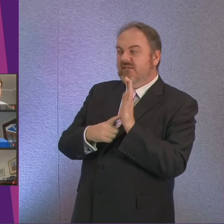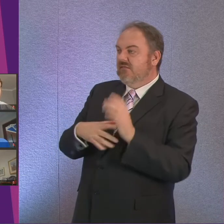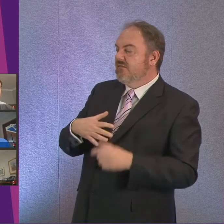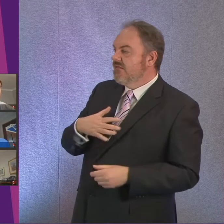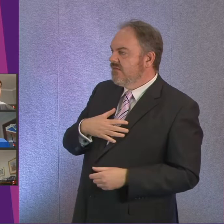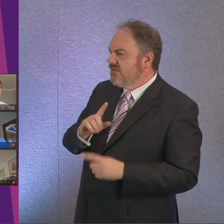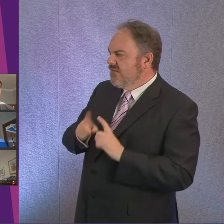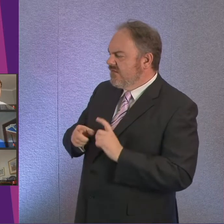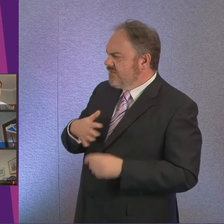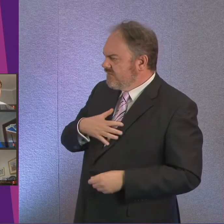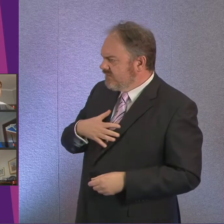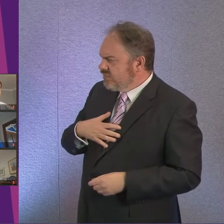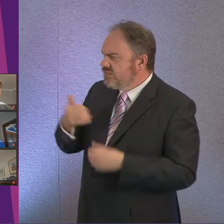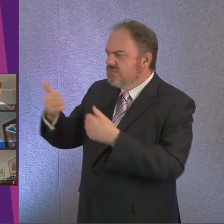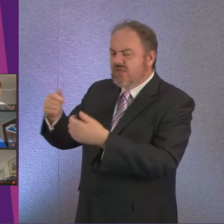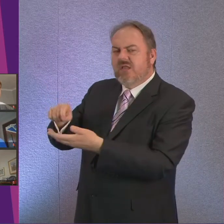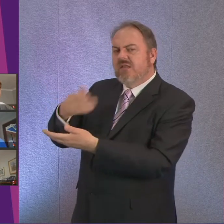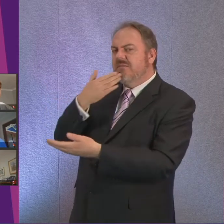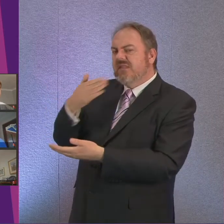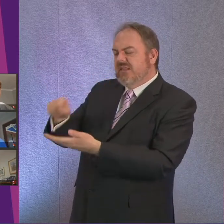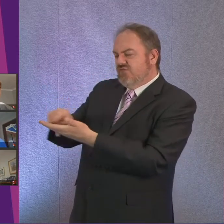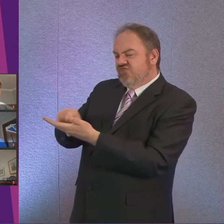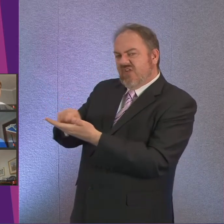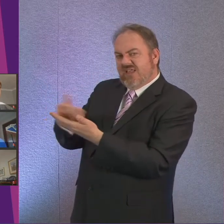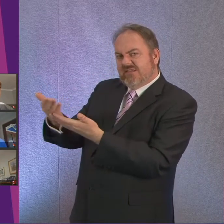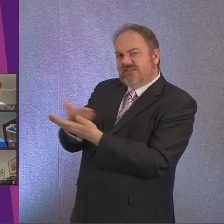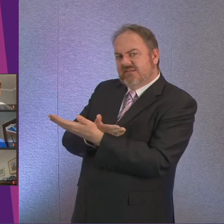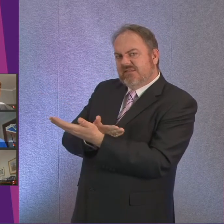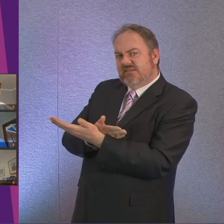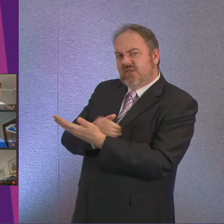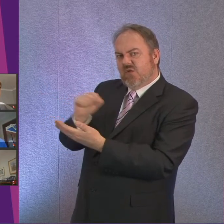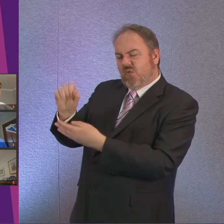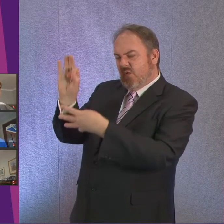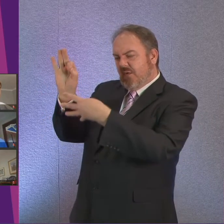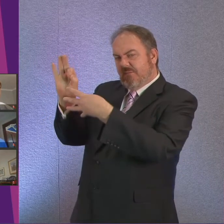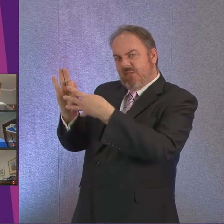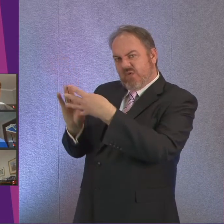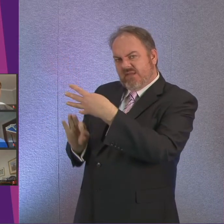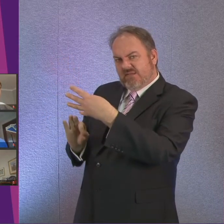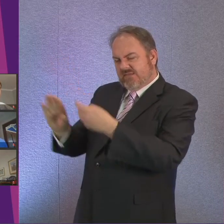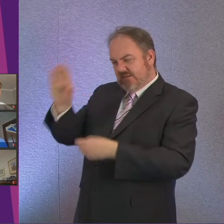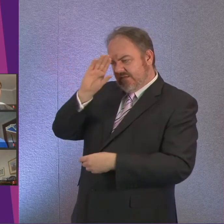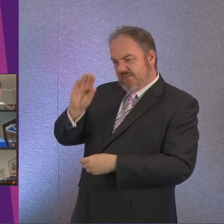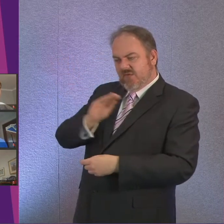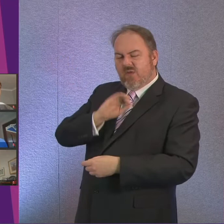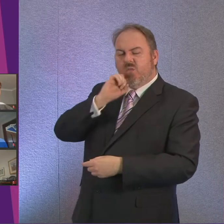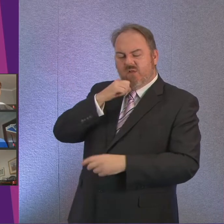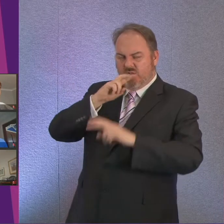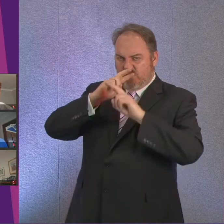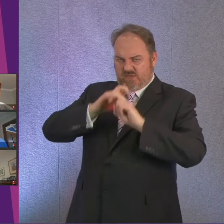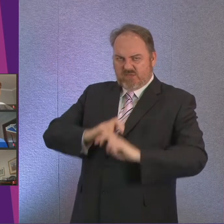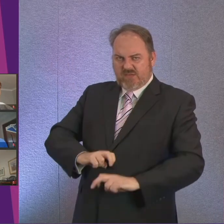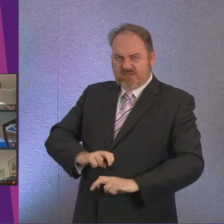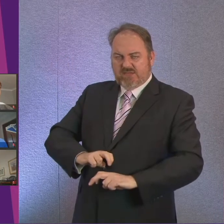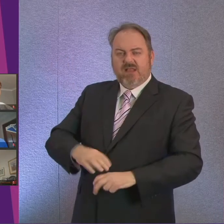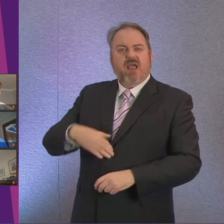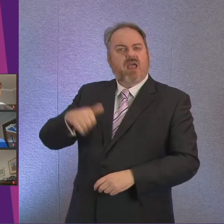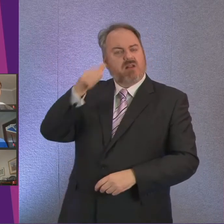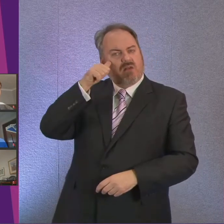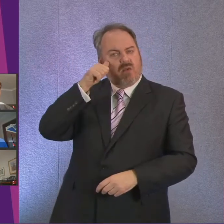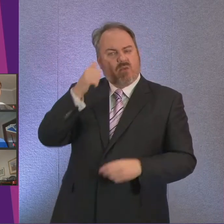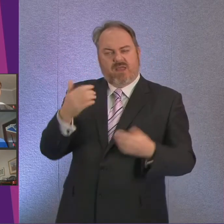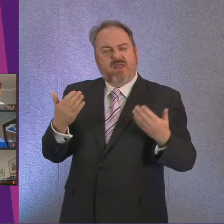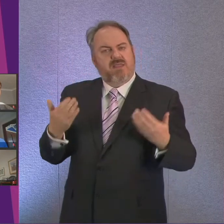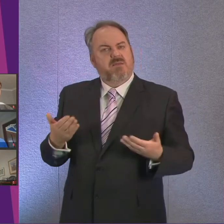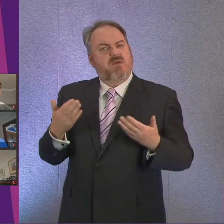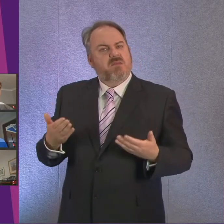investigate these particular points. I would say, of course, whilst this is a very challenging situation for our universities, that